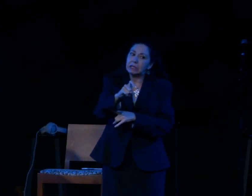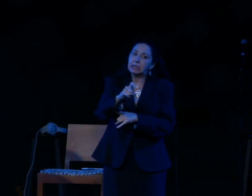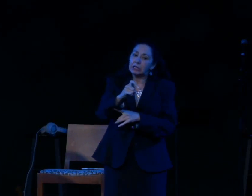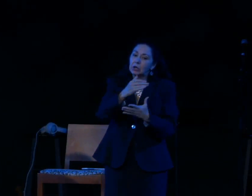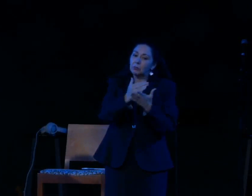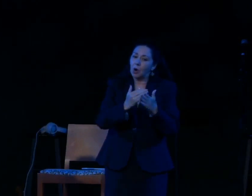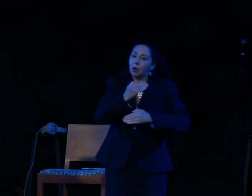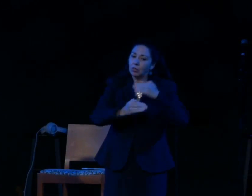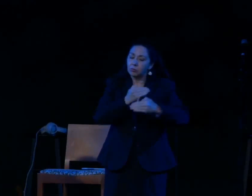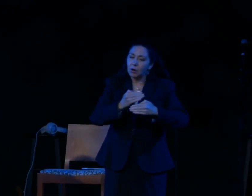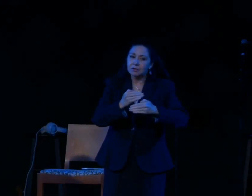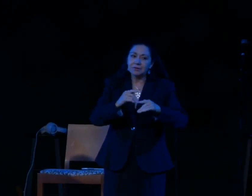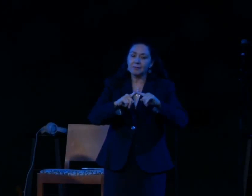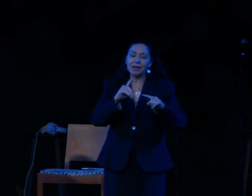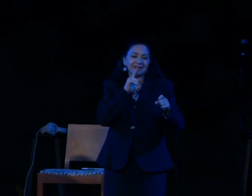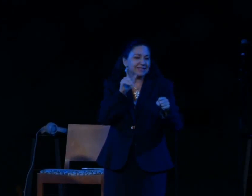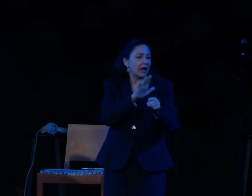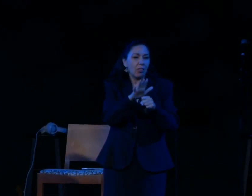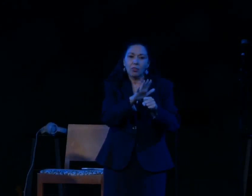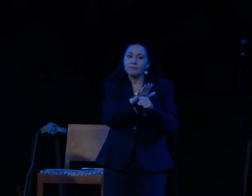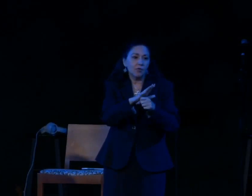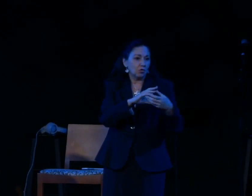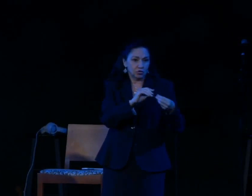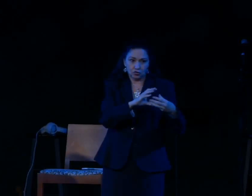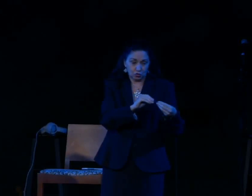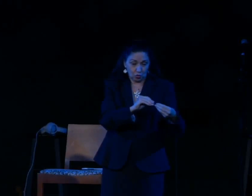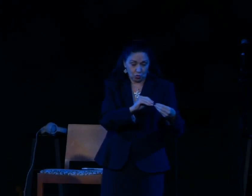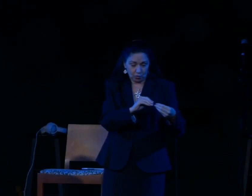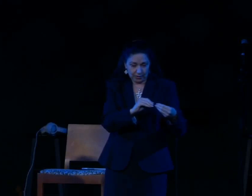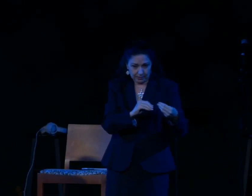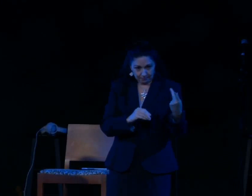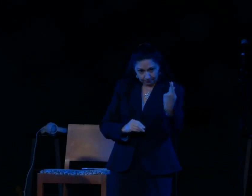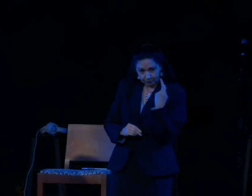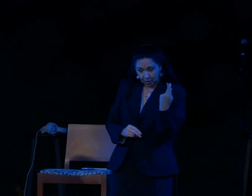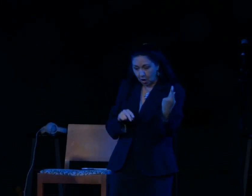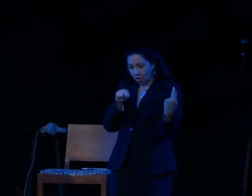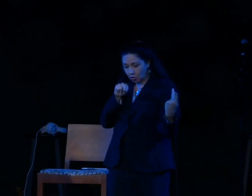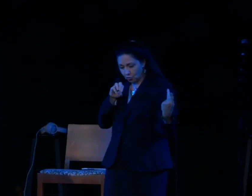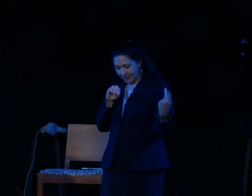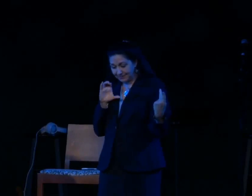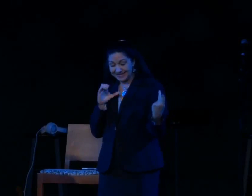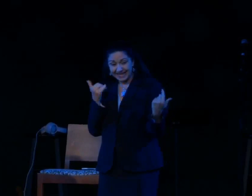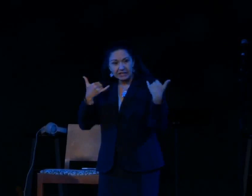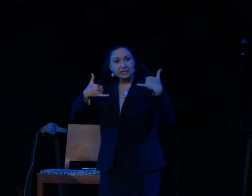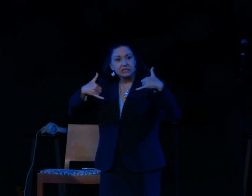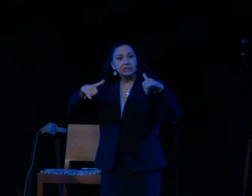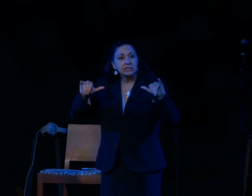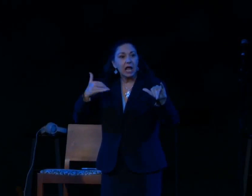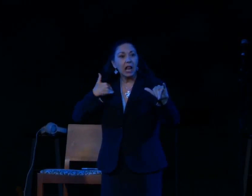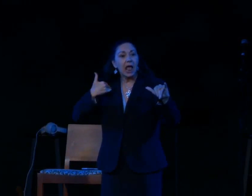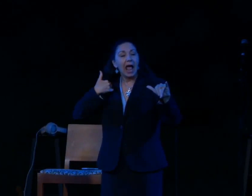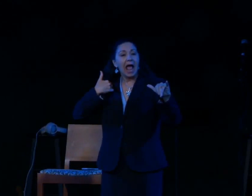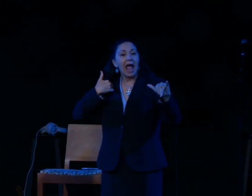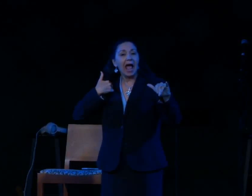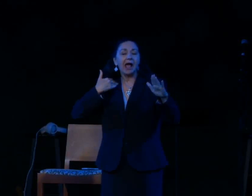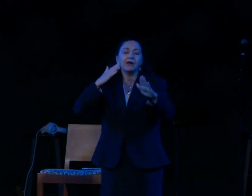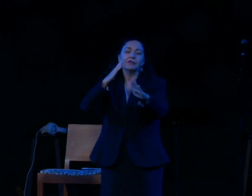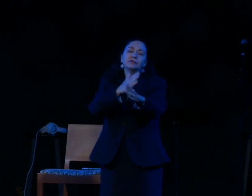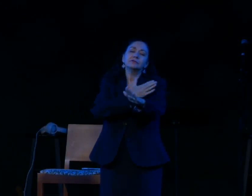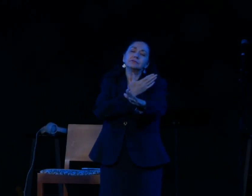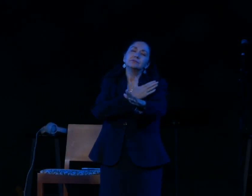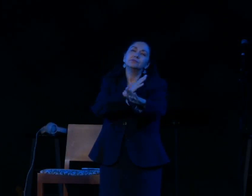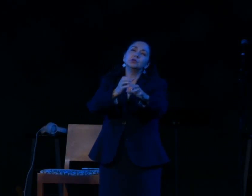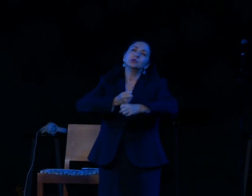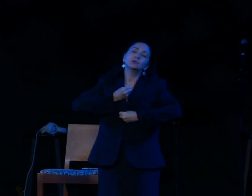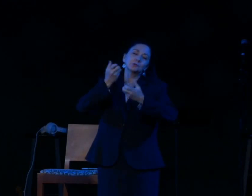the equation, but it's not the whole story. We as United Methodists still have a song to sing.